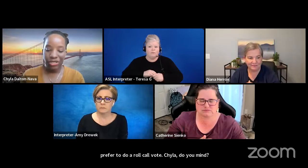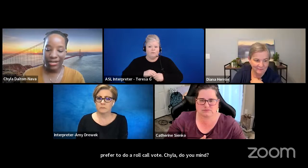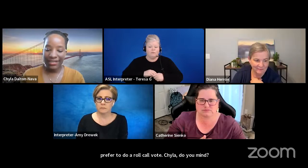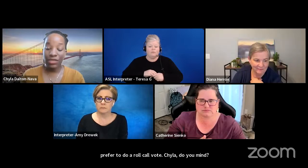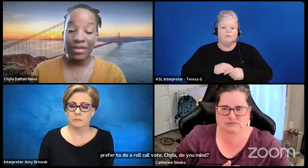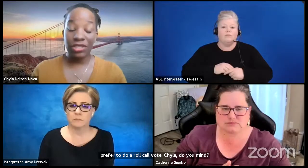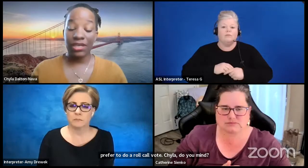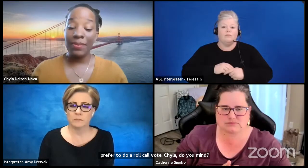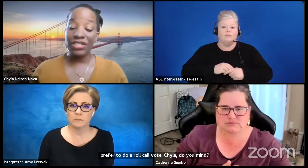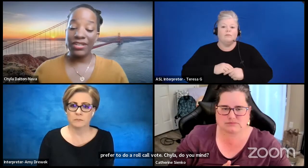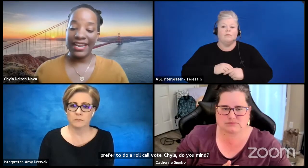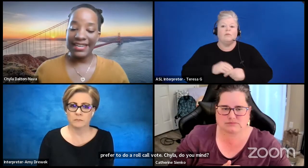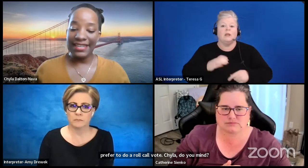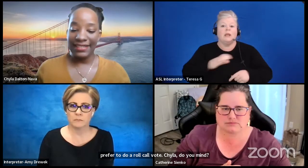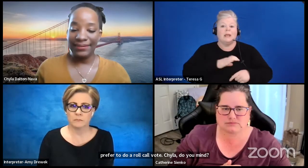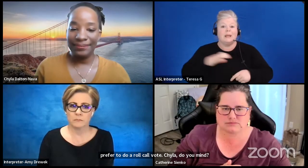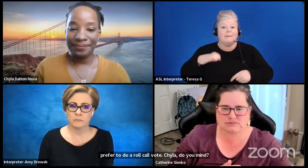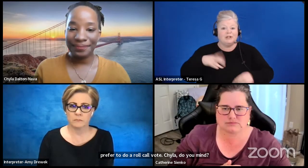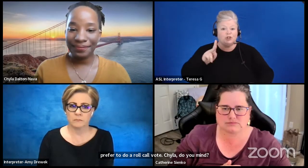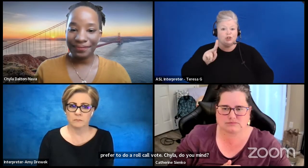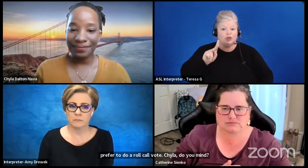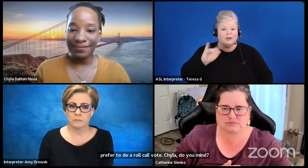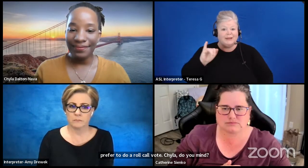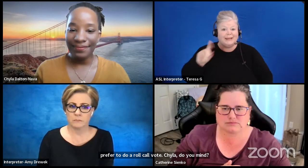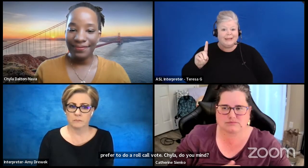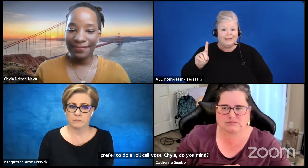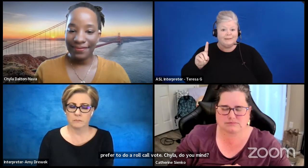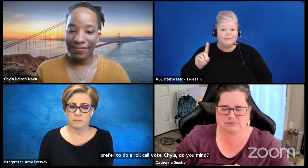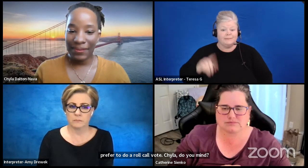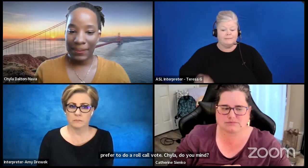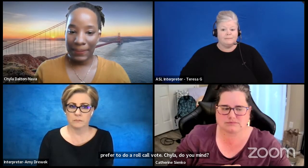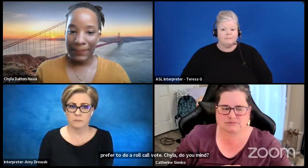Aye. Commissioner Kidd,